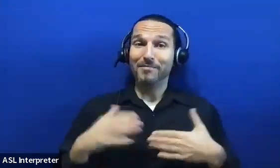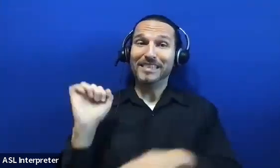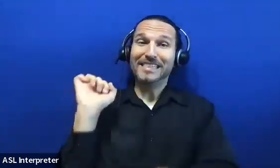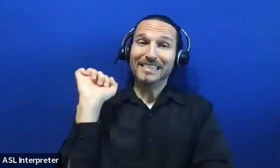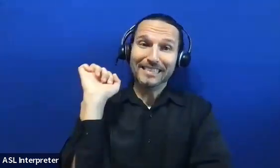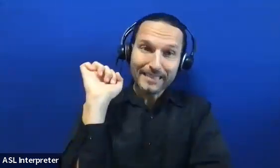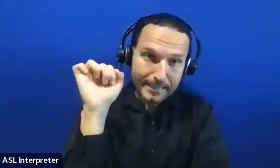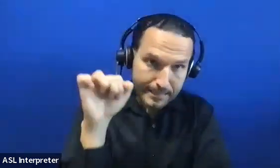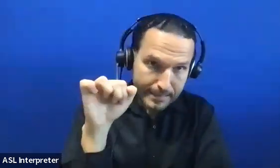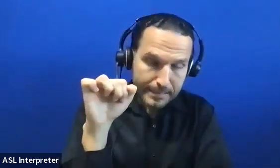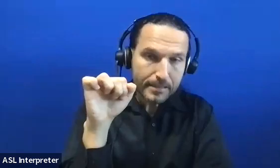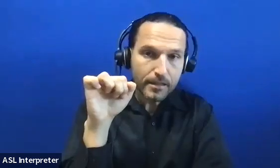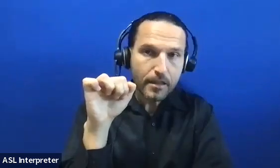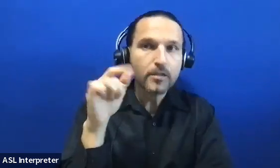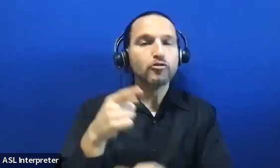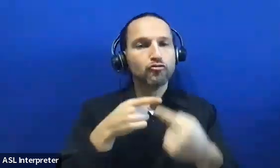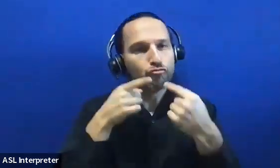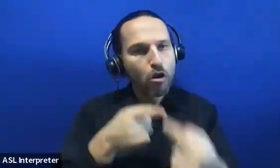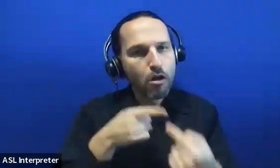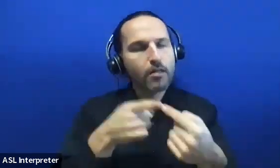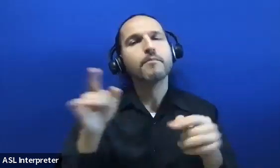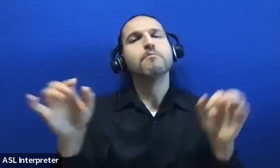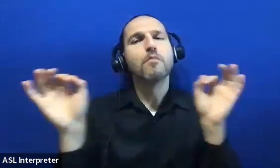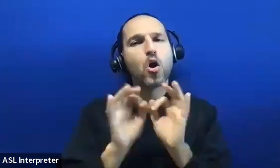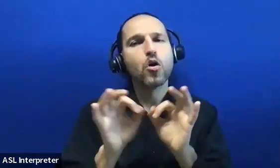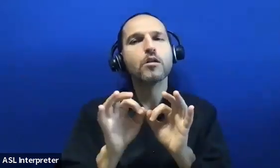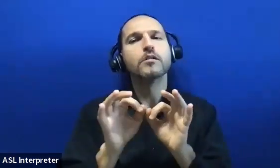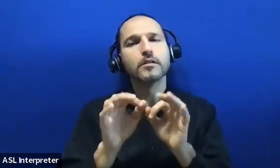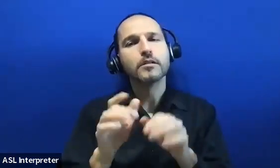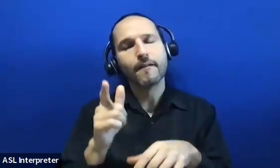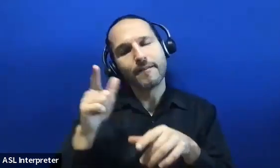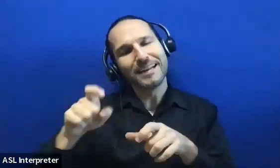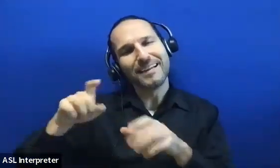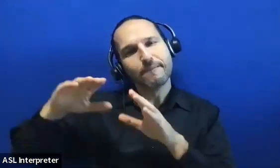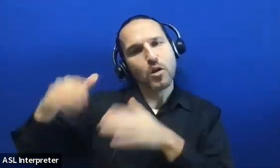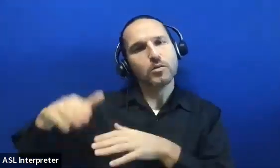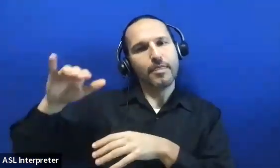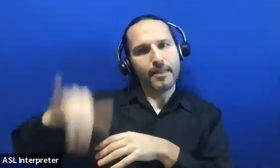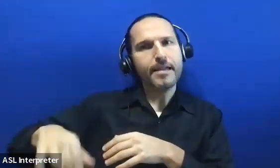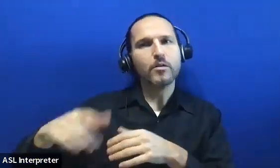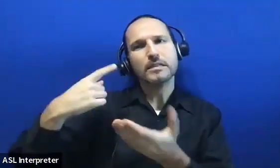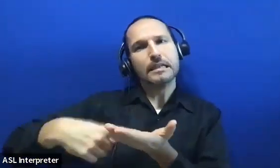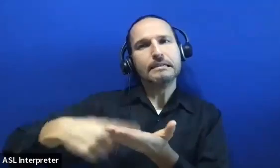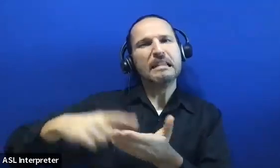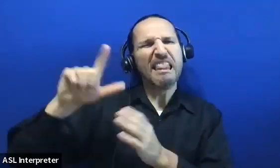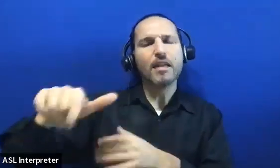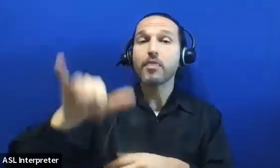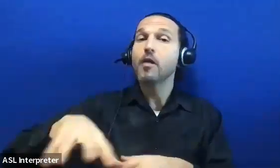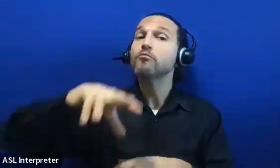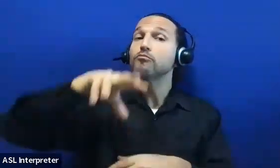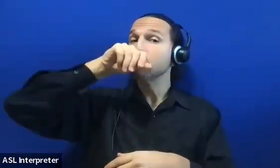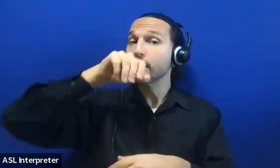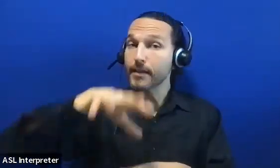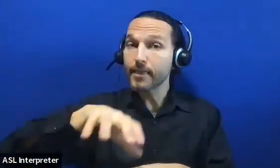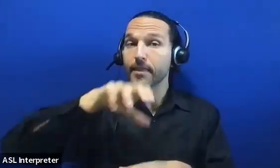challenging. So this is an important thing that we don't want to overlook, and we'll talk more about this later. Breathing is the most important